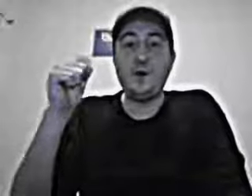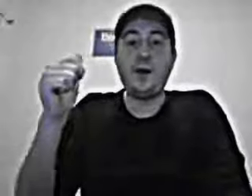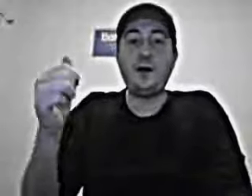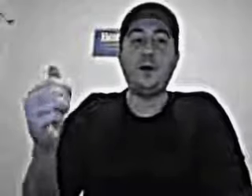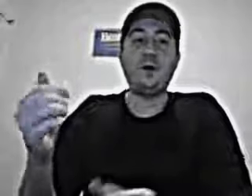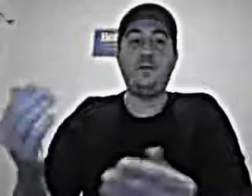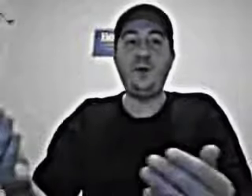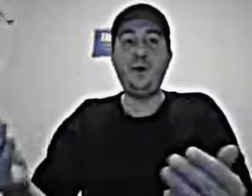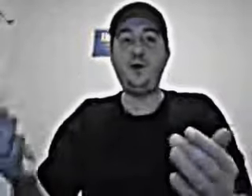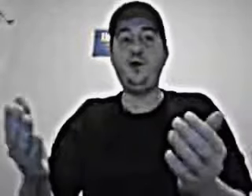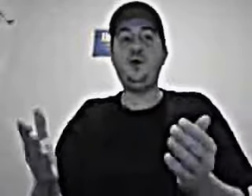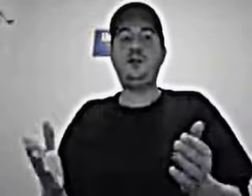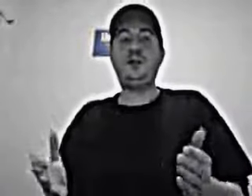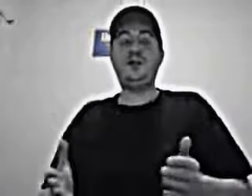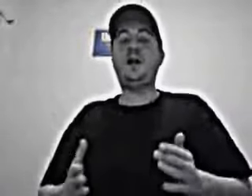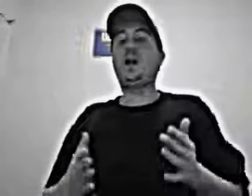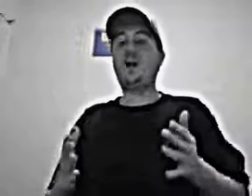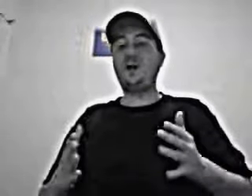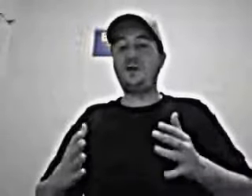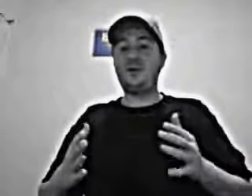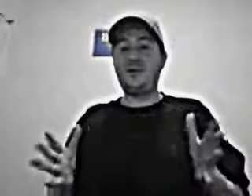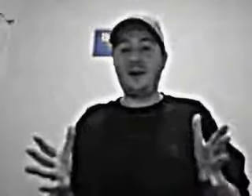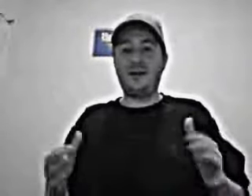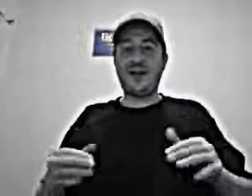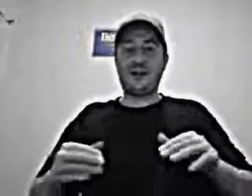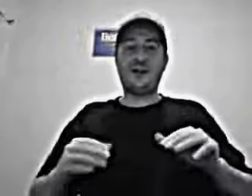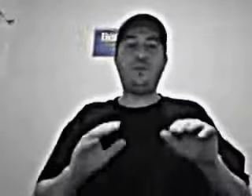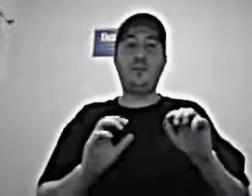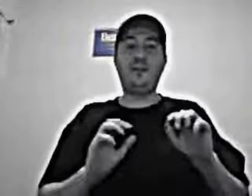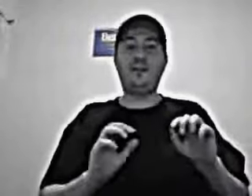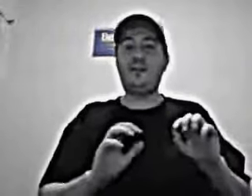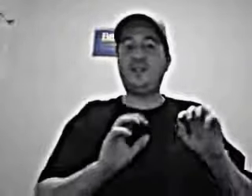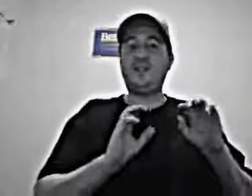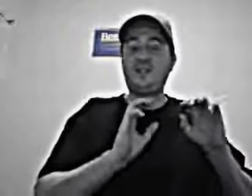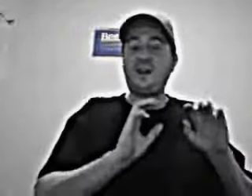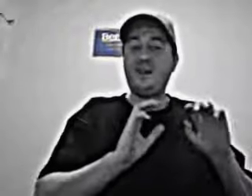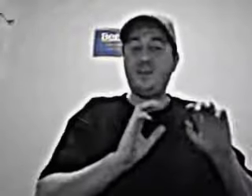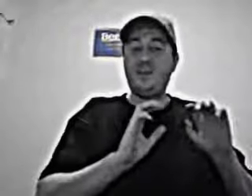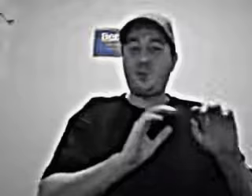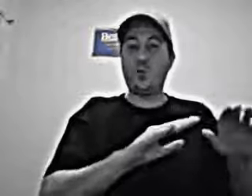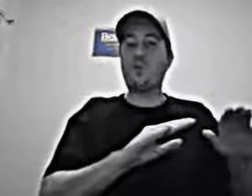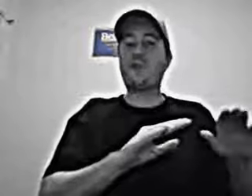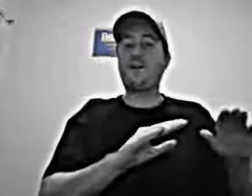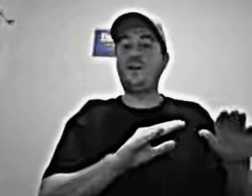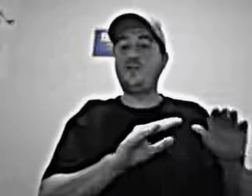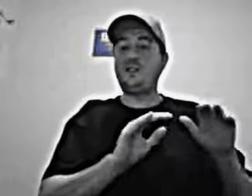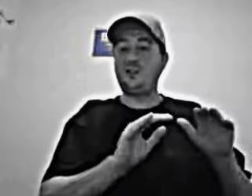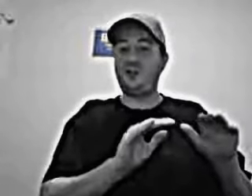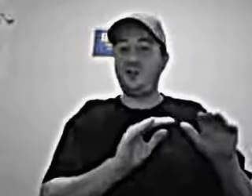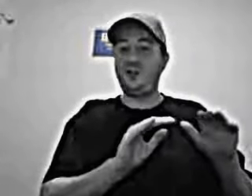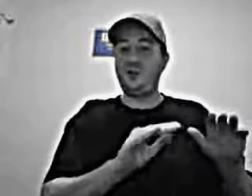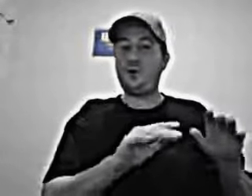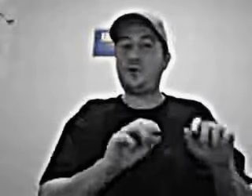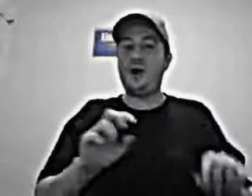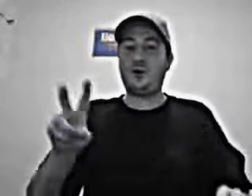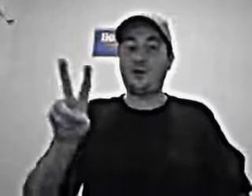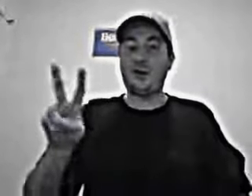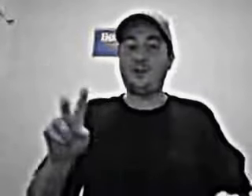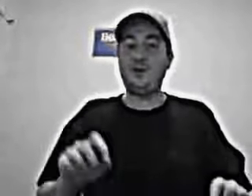quickly review who is in Colorado's delegation we send seven representatives to the US Congress we got two